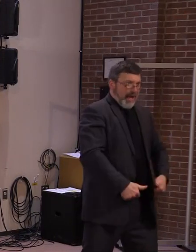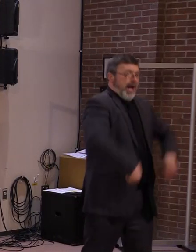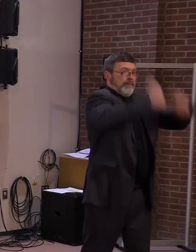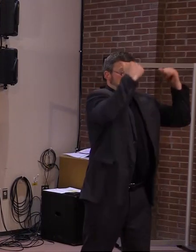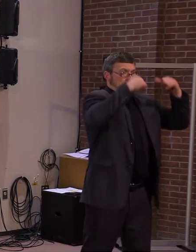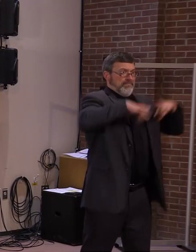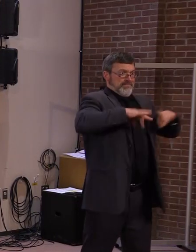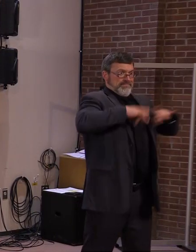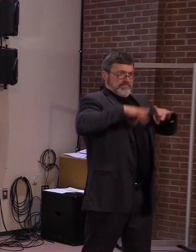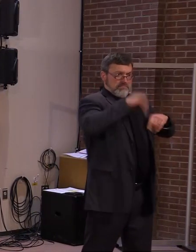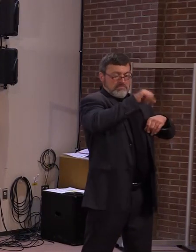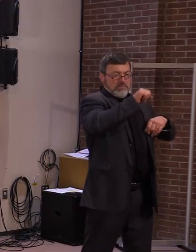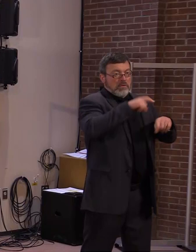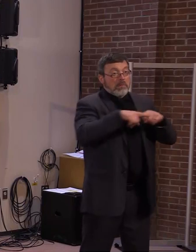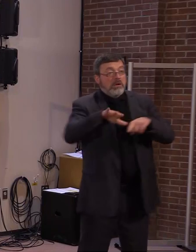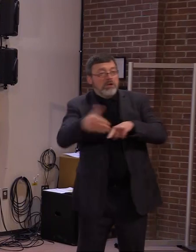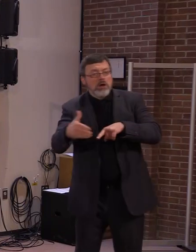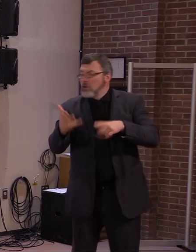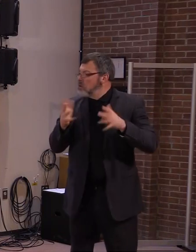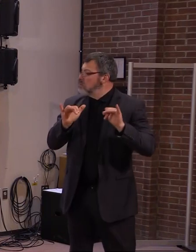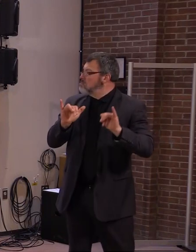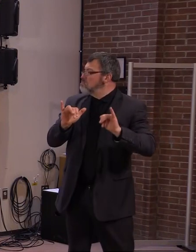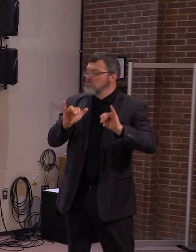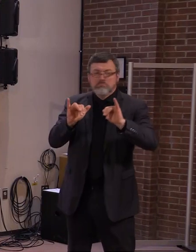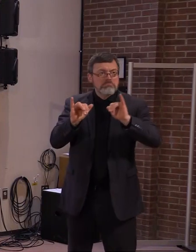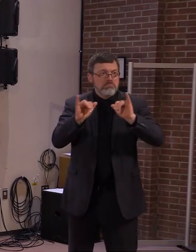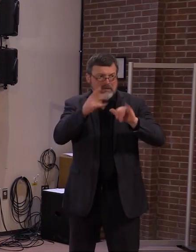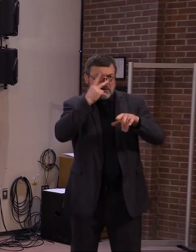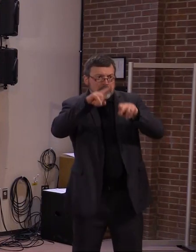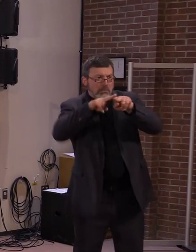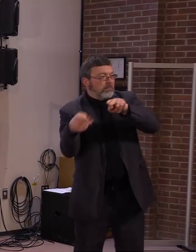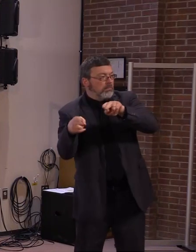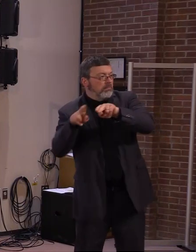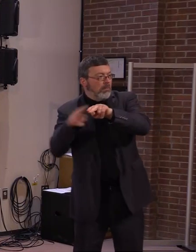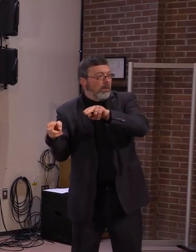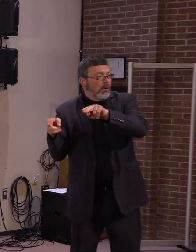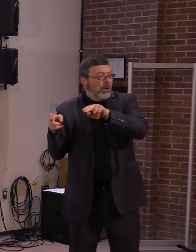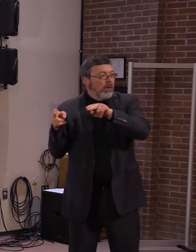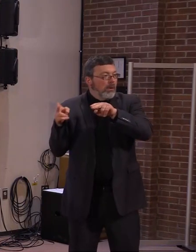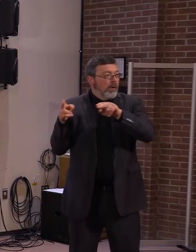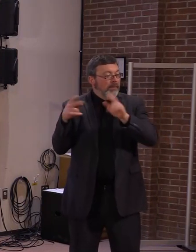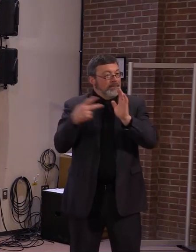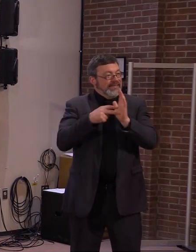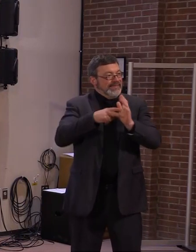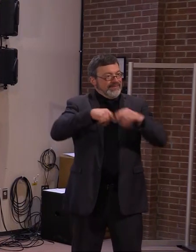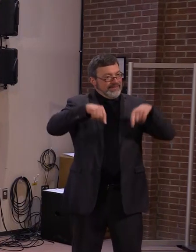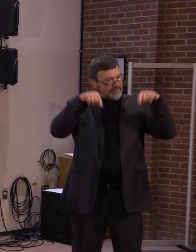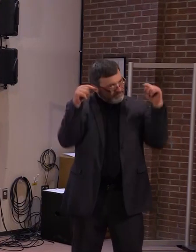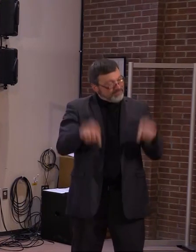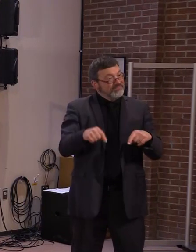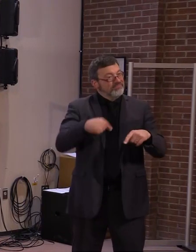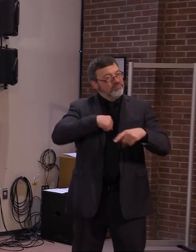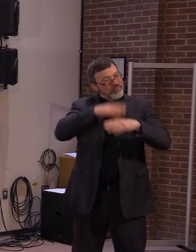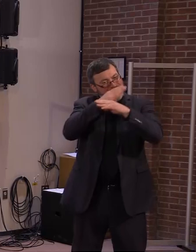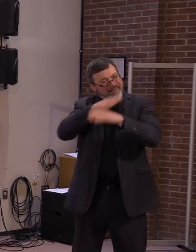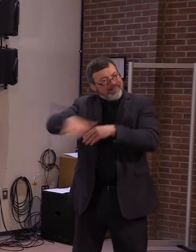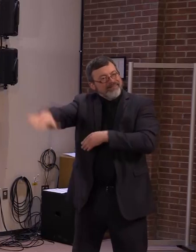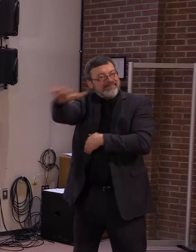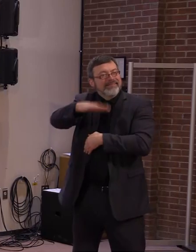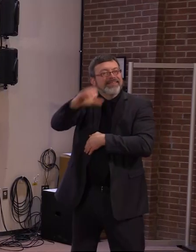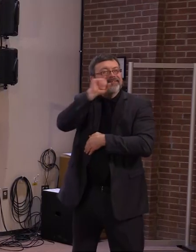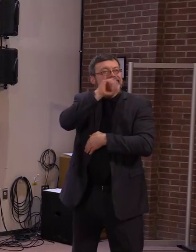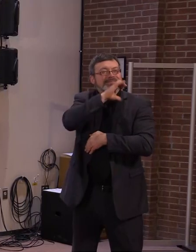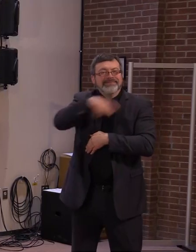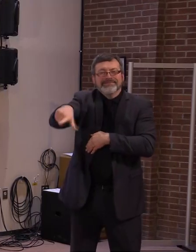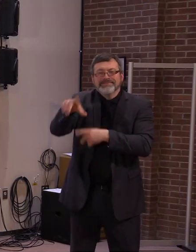gone up quite dramatically. So again, more evidence of Vermonters, the most vulnerable Vermonters, protecting themselves with the vaccination and